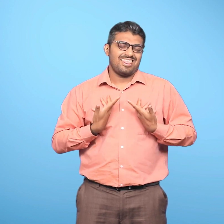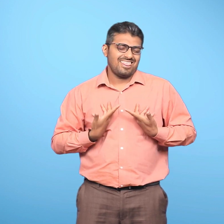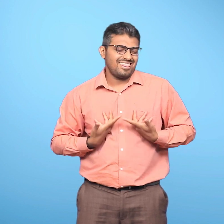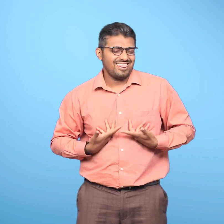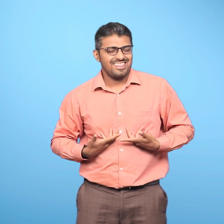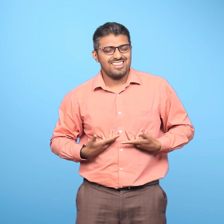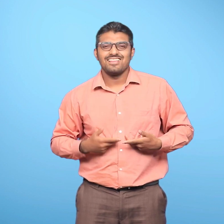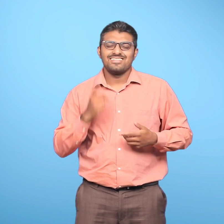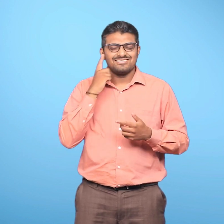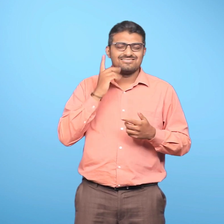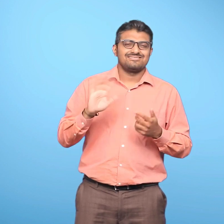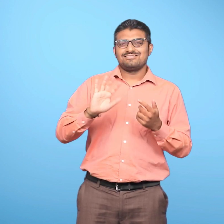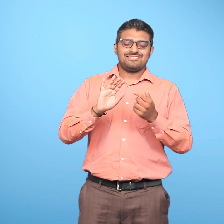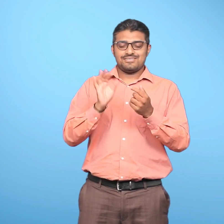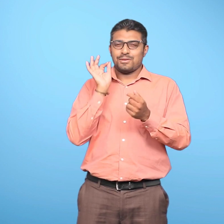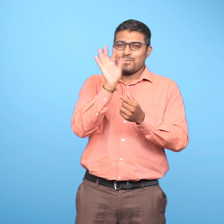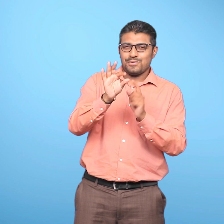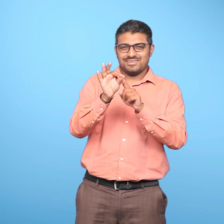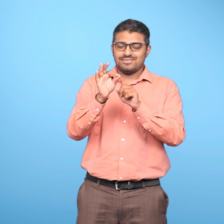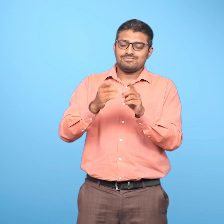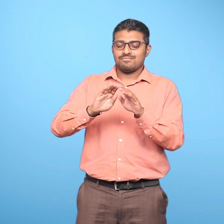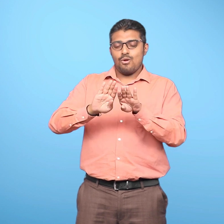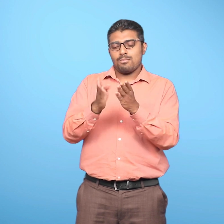it, unfold the paper again.